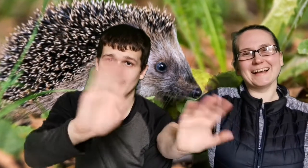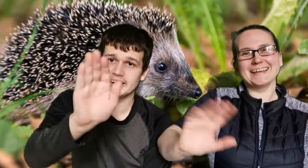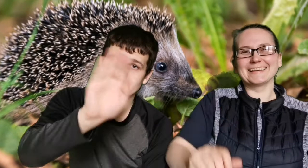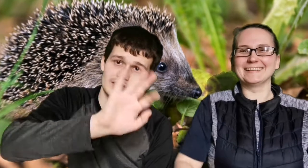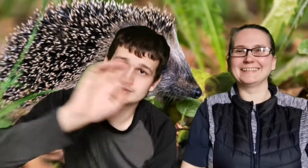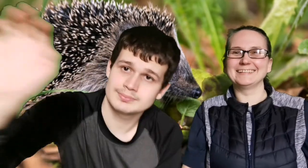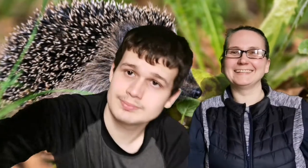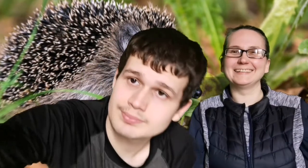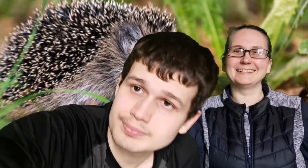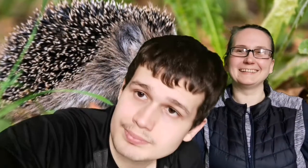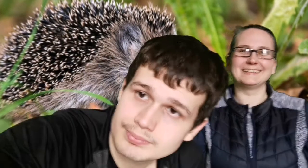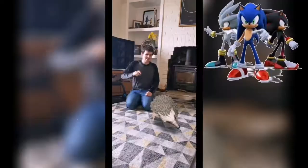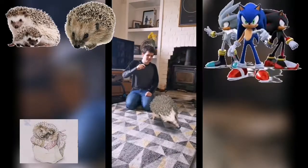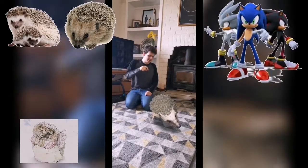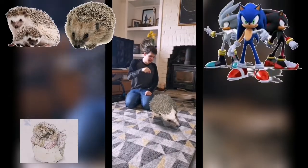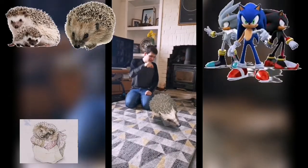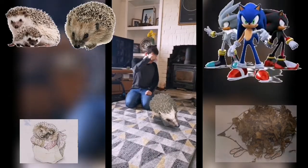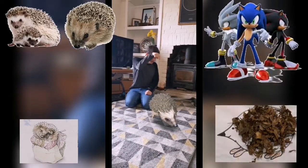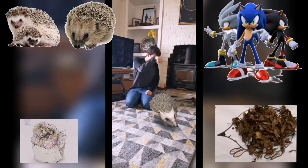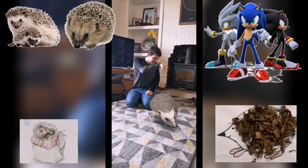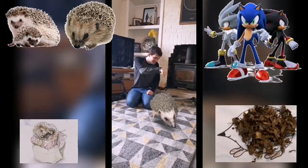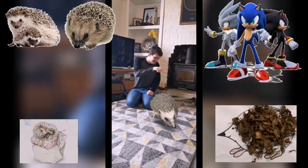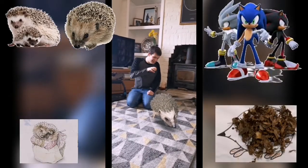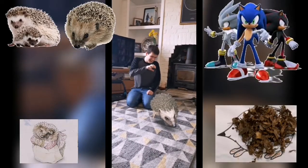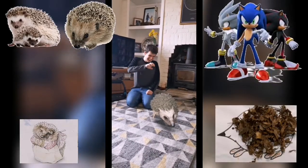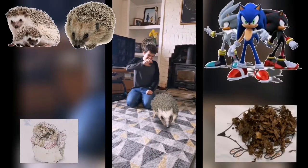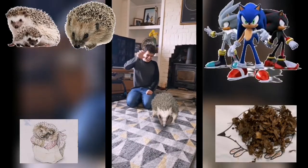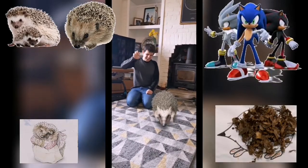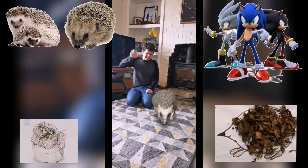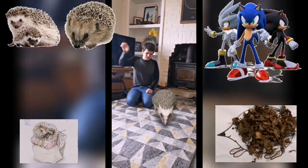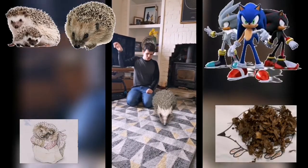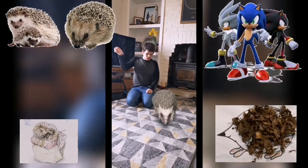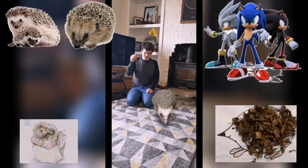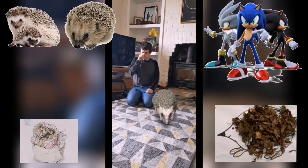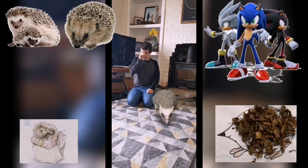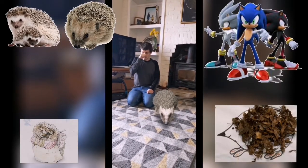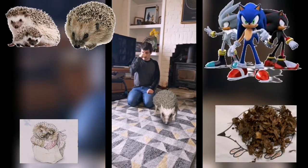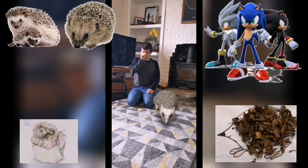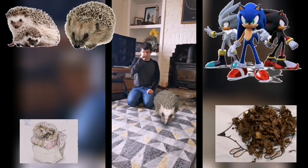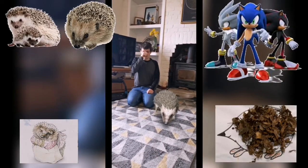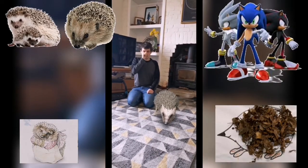Bye. Look, a hedgehog.